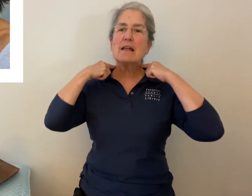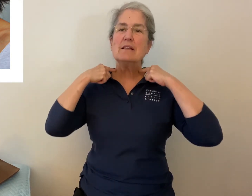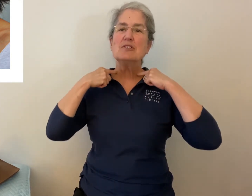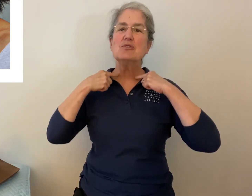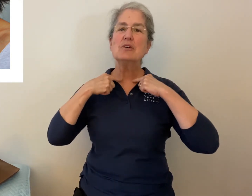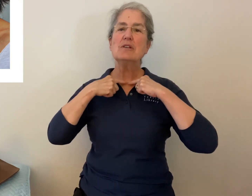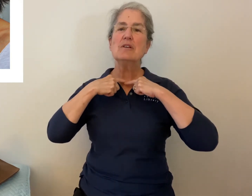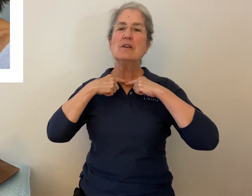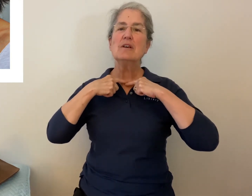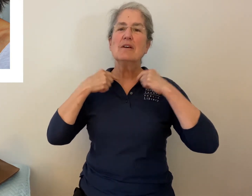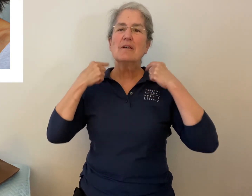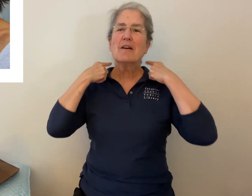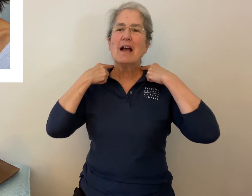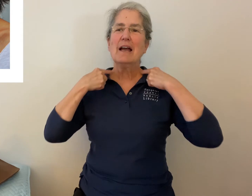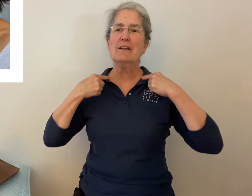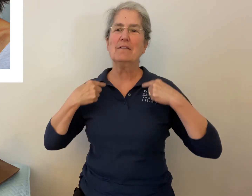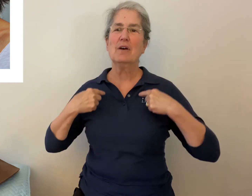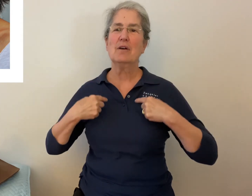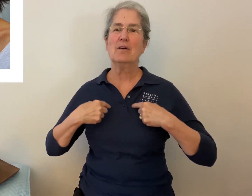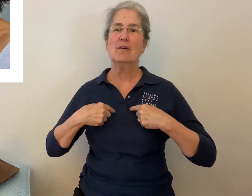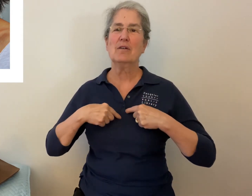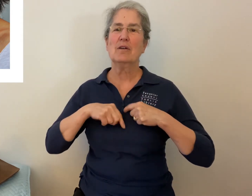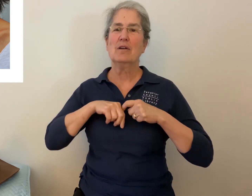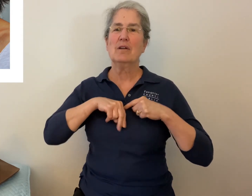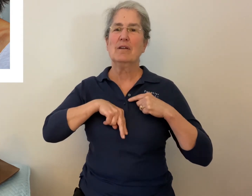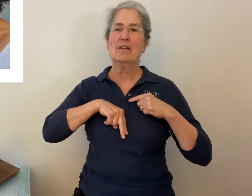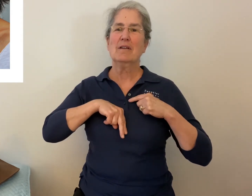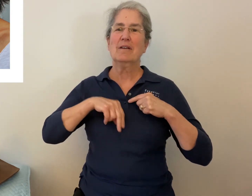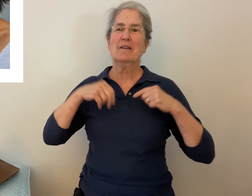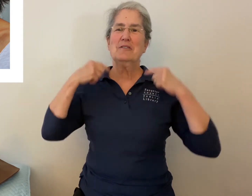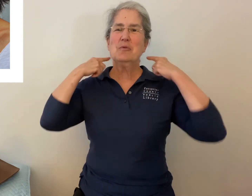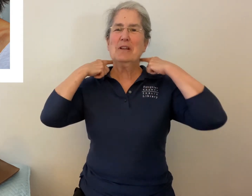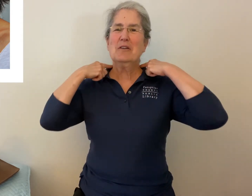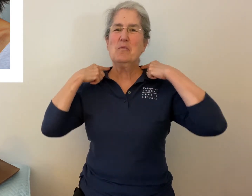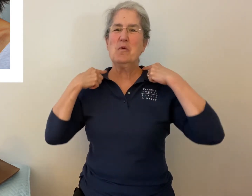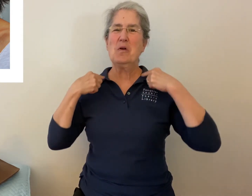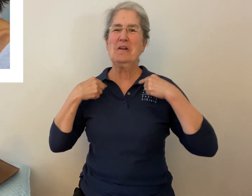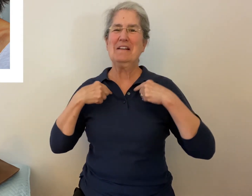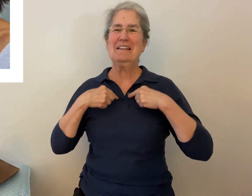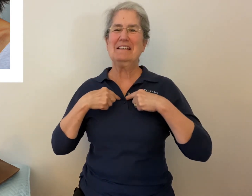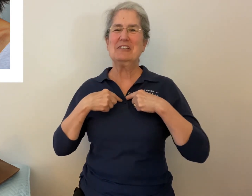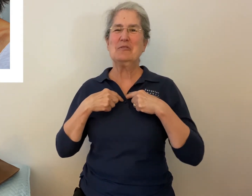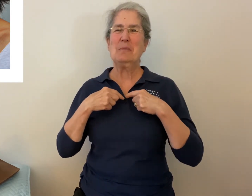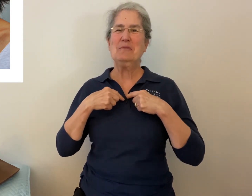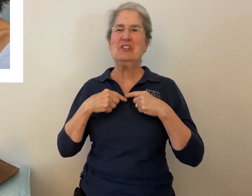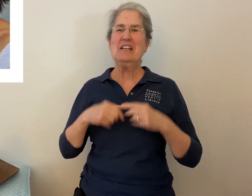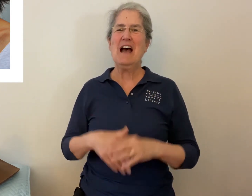necklace, you could kind of do a little more description of